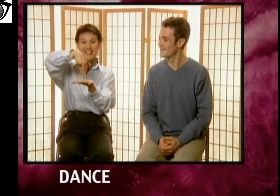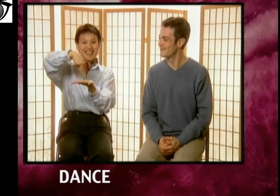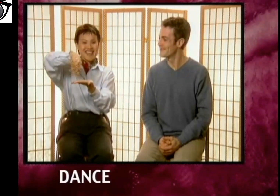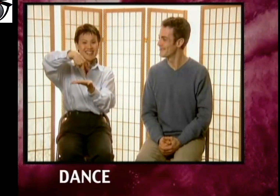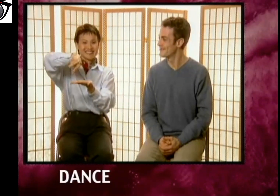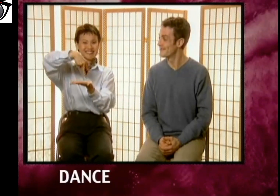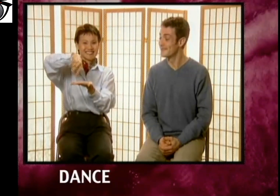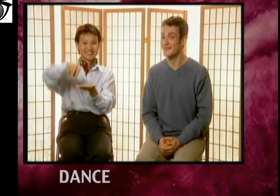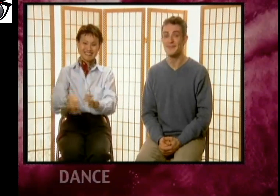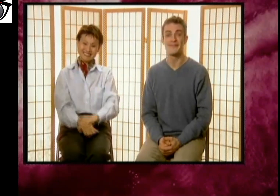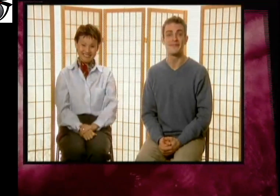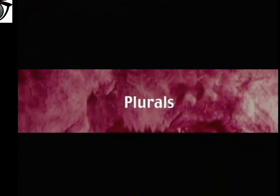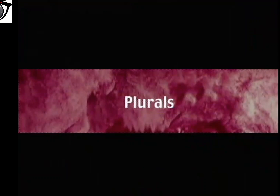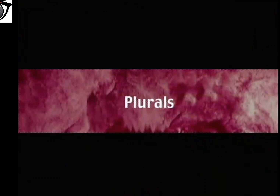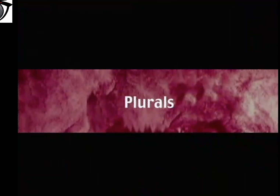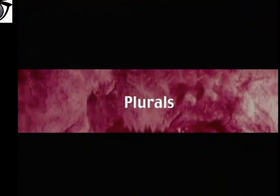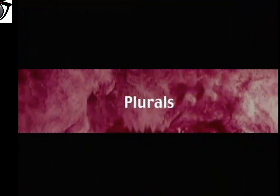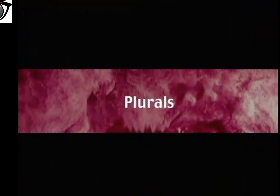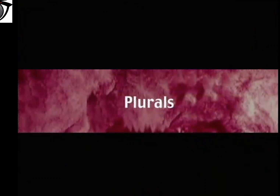Dance.